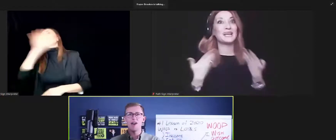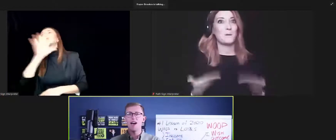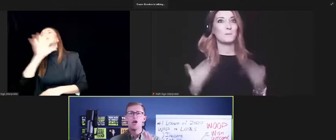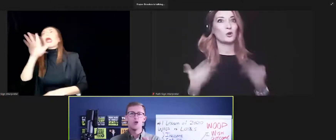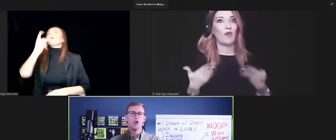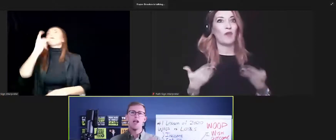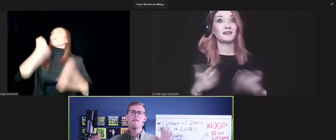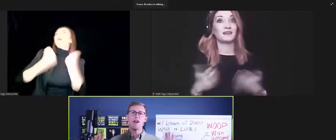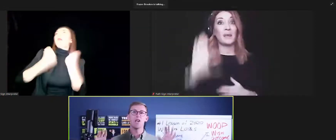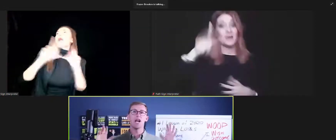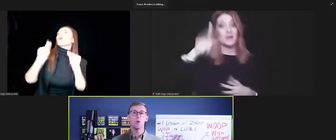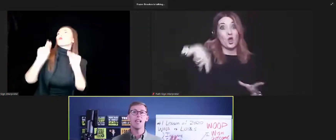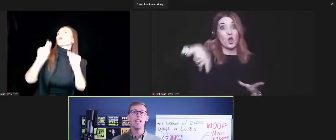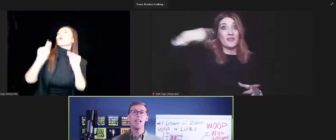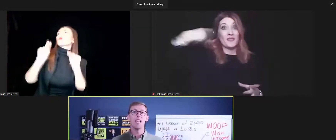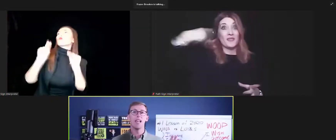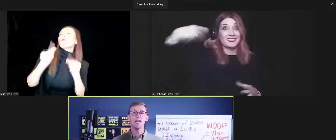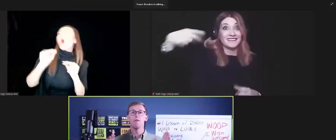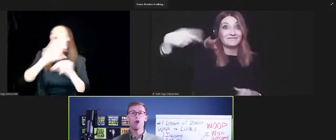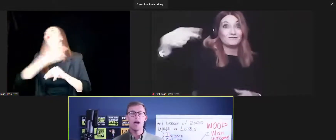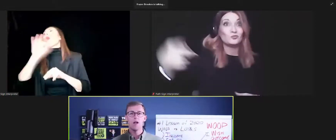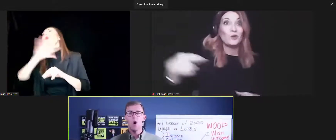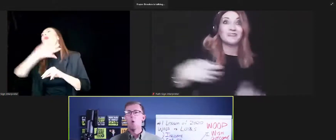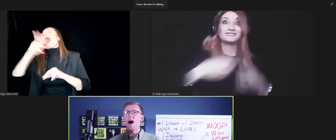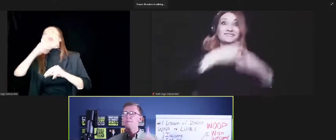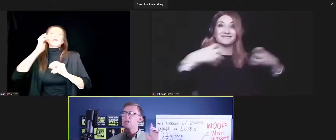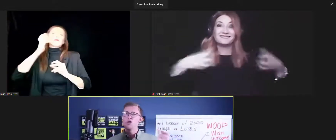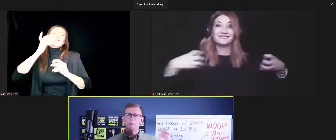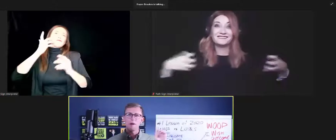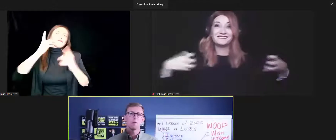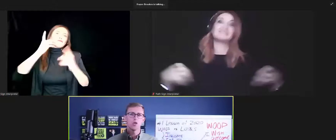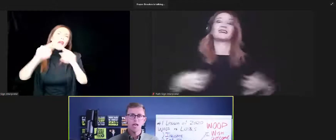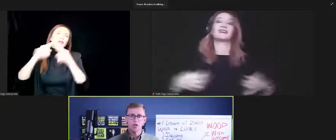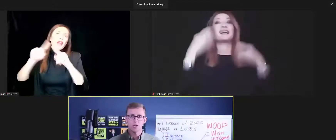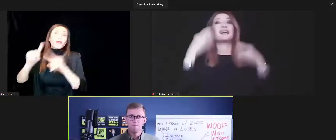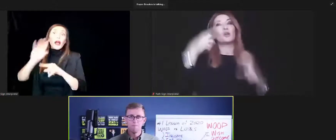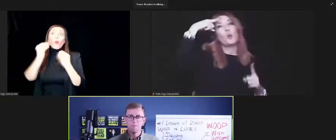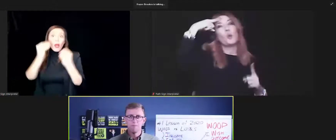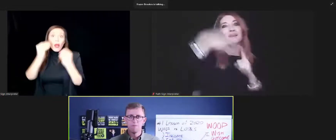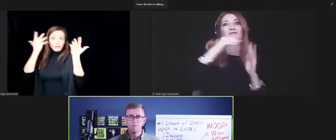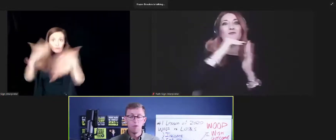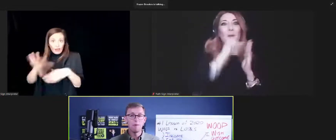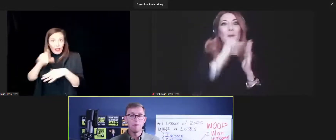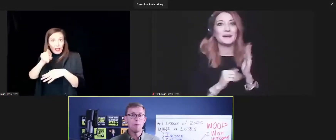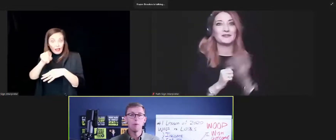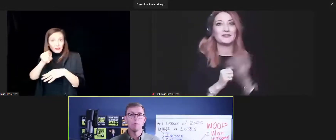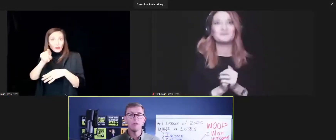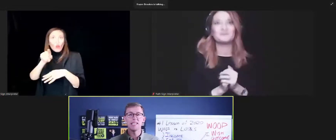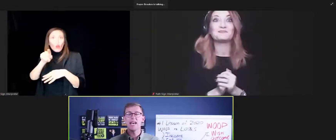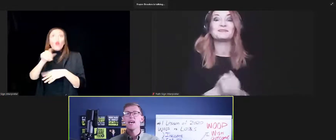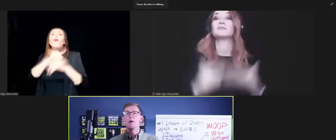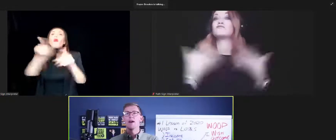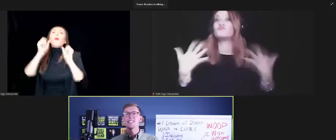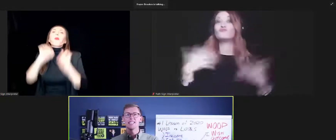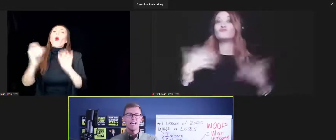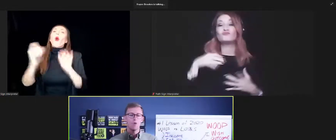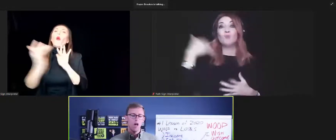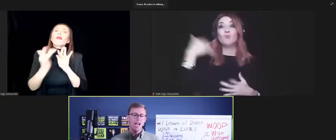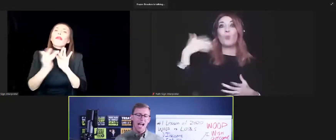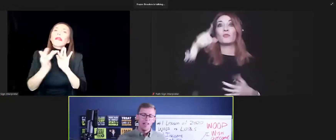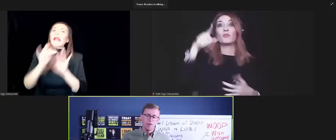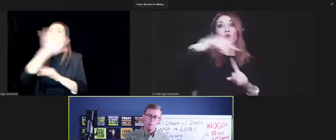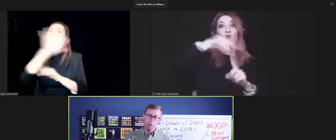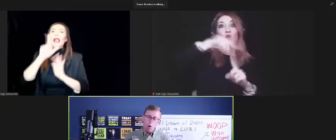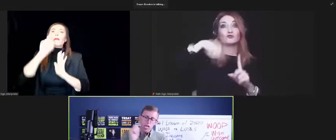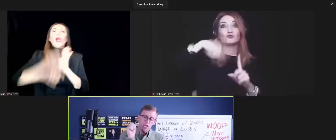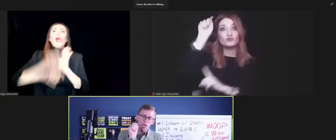whatever, just to say, Frazer, I just want to let you know I've done it. Why? Because not many people do this. Not many people complete it. But here's the thing.